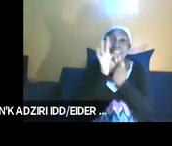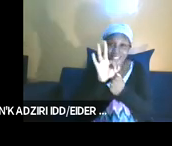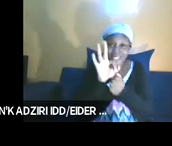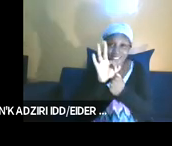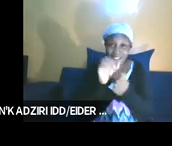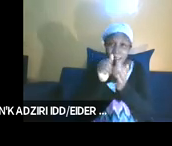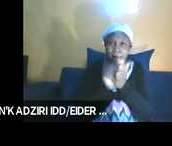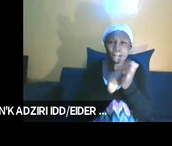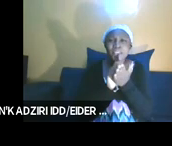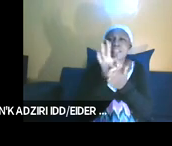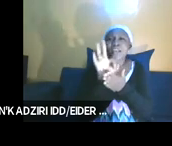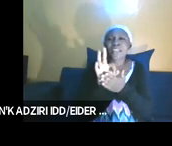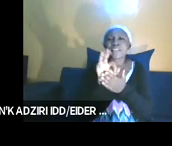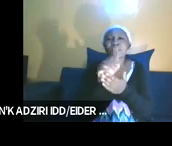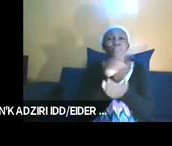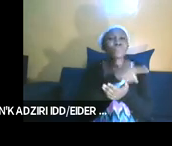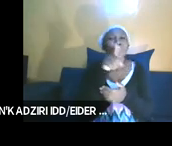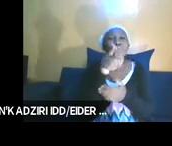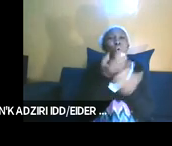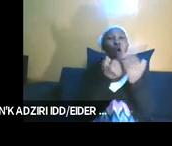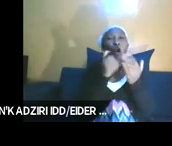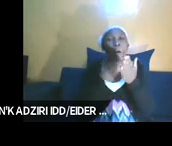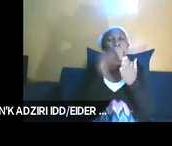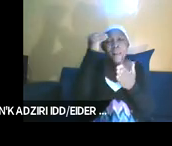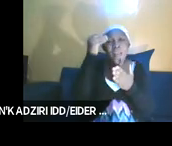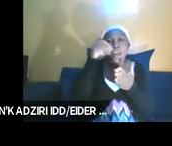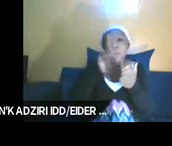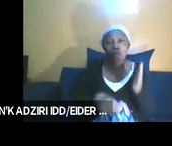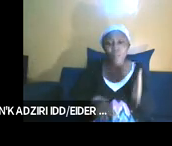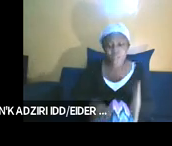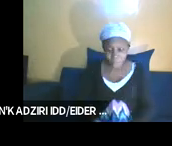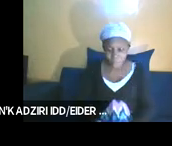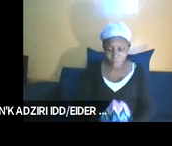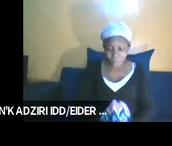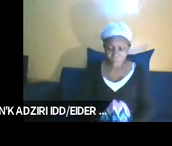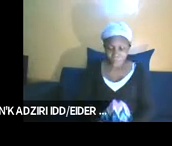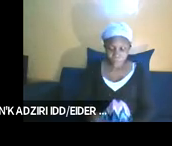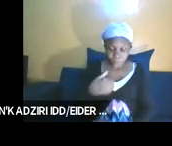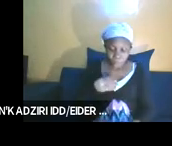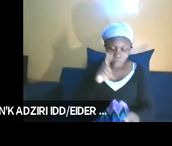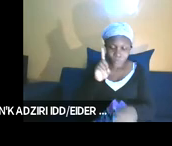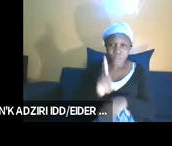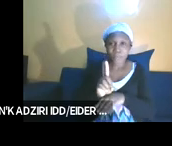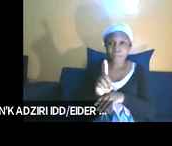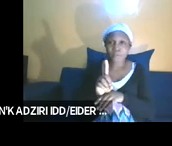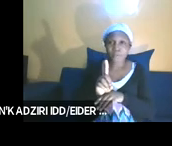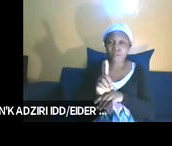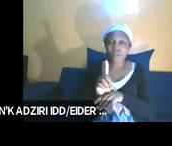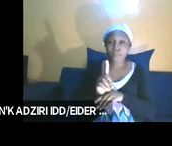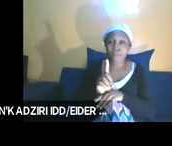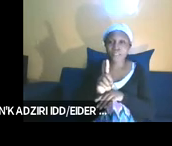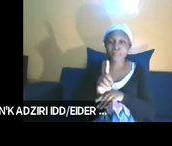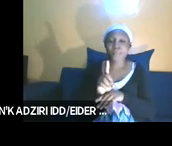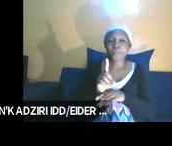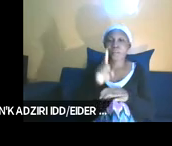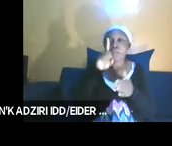hoping to learn from this event? And we're going to spend just 1 or 2 minutes. I see someone have already written